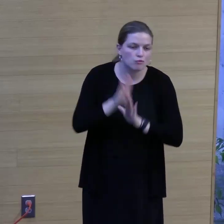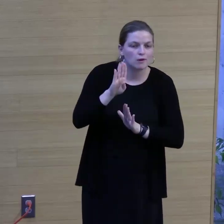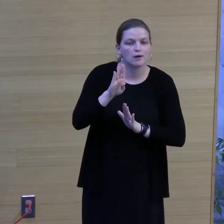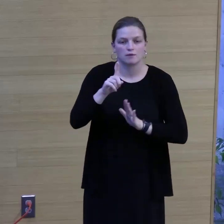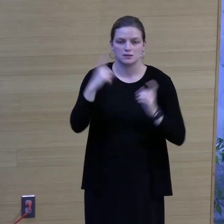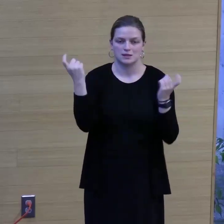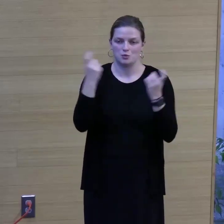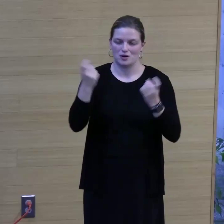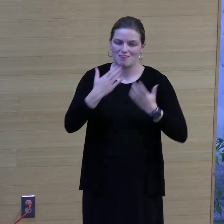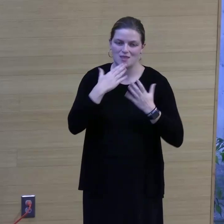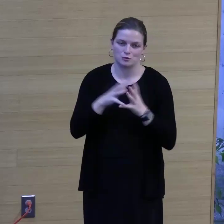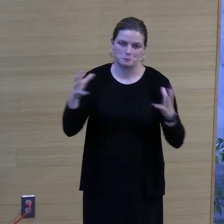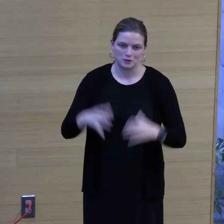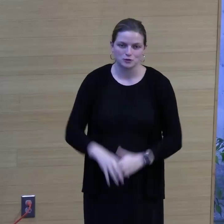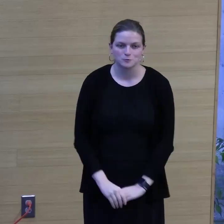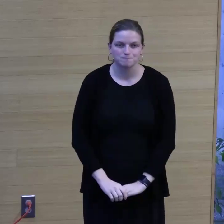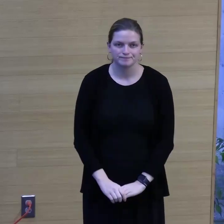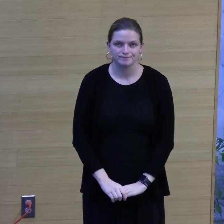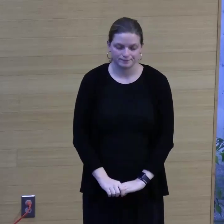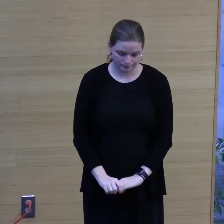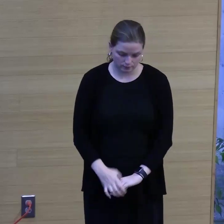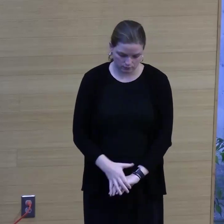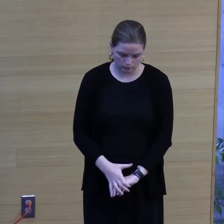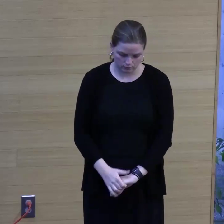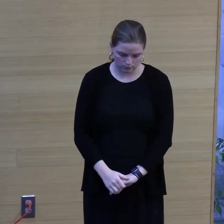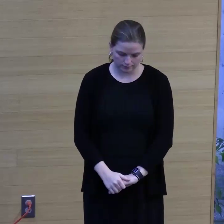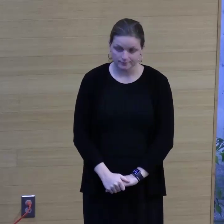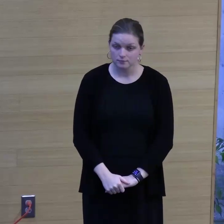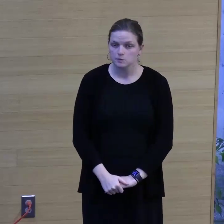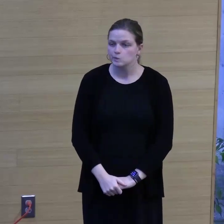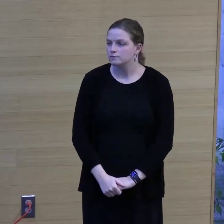celebrated. Thank you so much. Thank you.